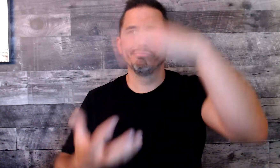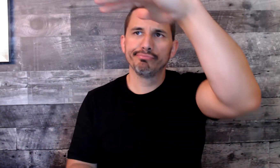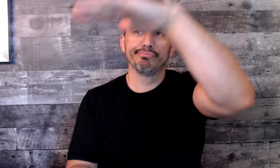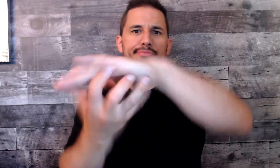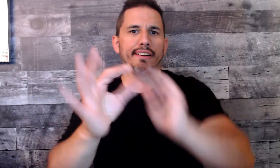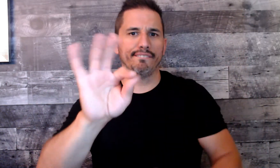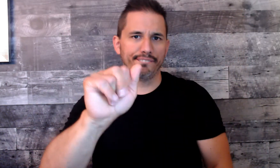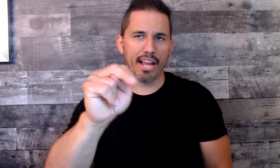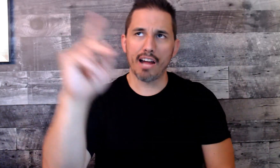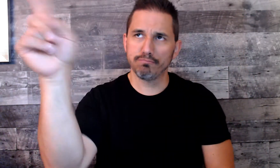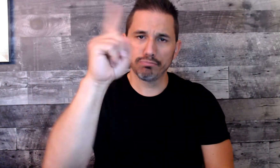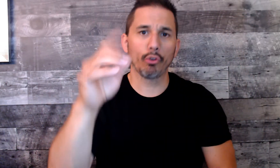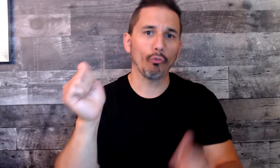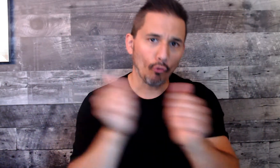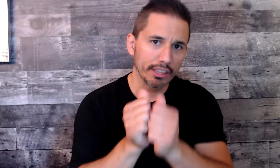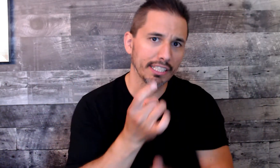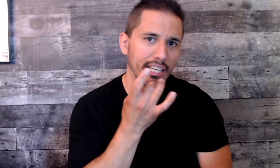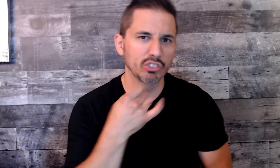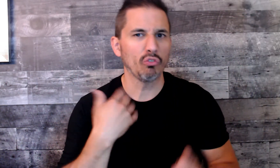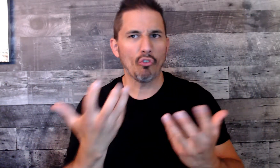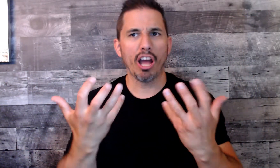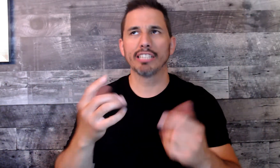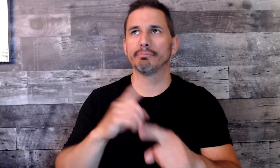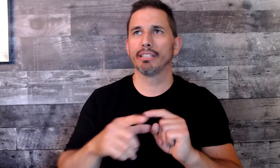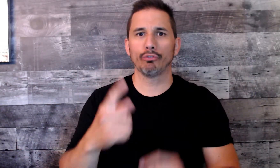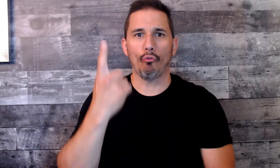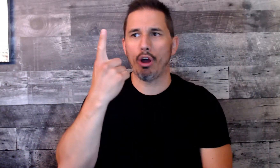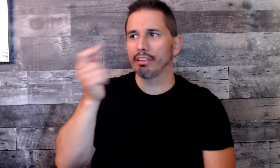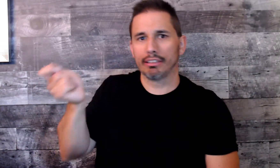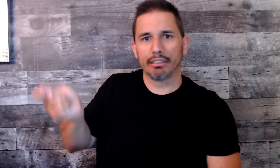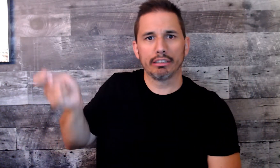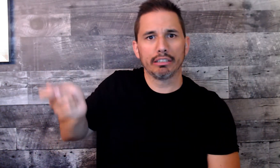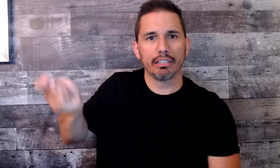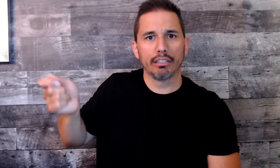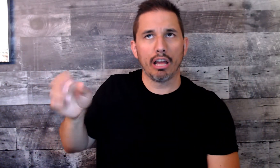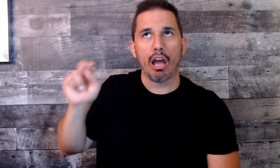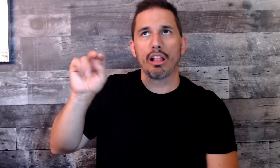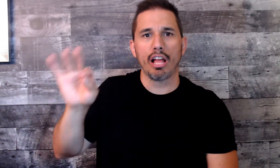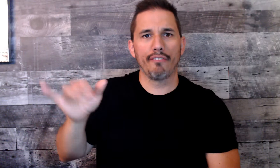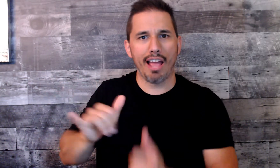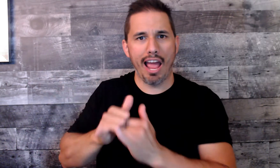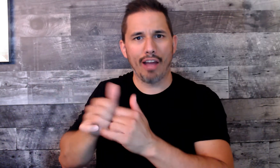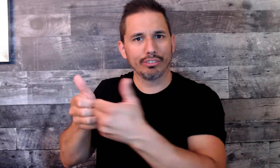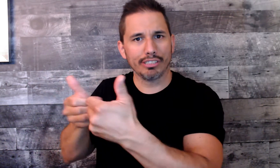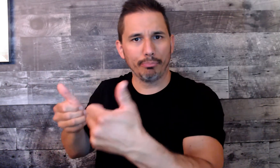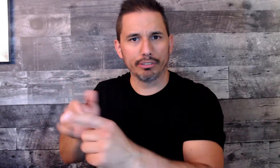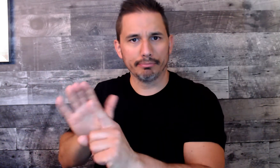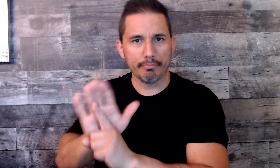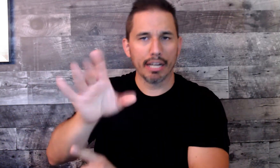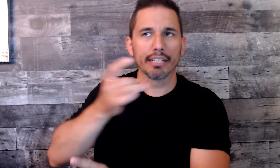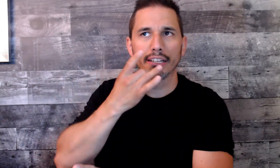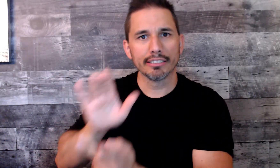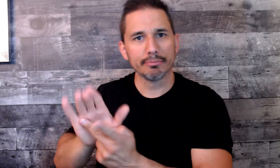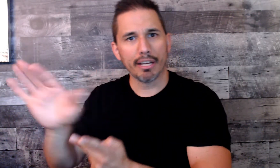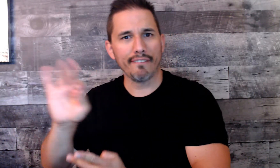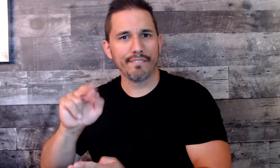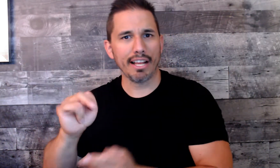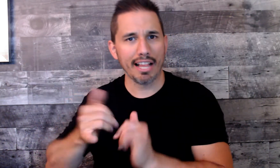wanted to install a new ceiling fan with a built-in light, you might want to be able to control the fan and the light separately, but you only have